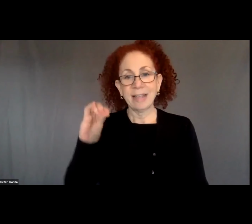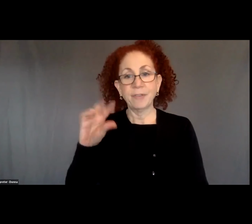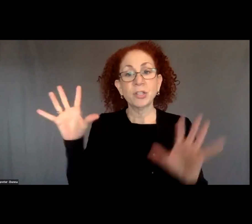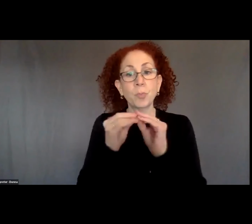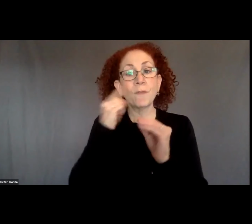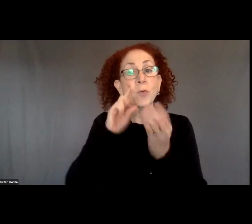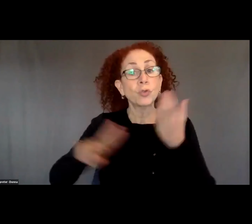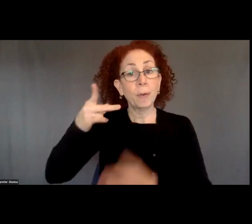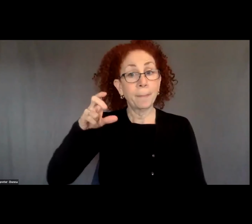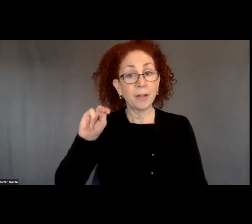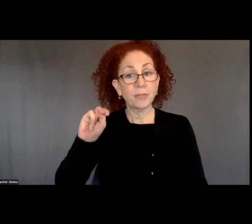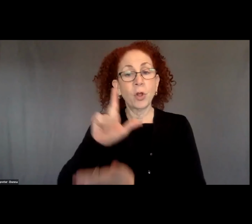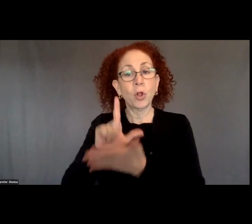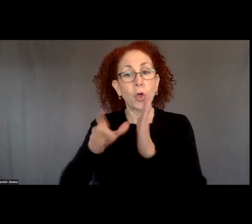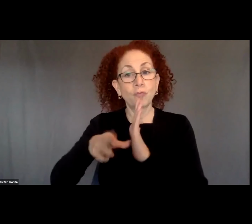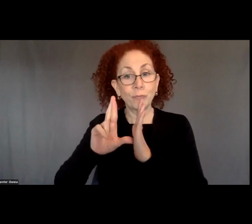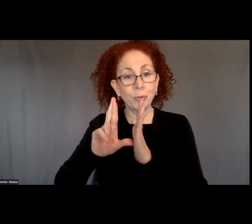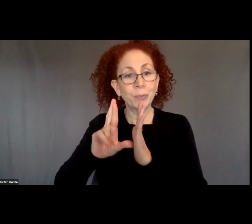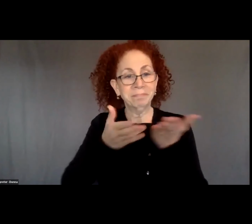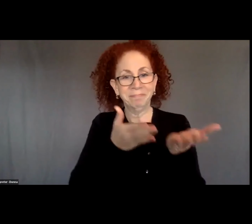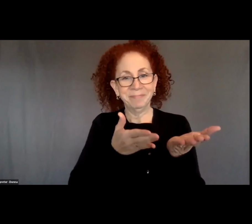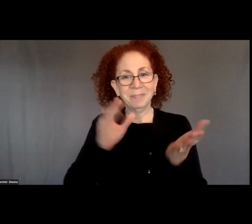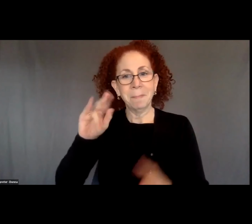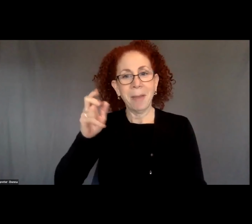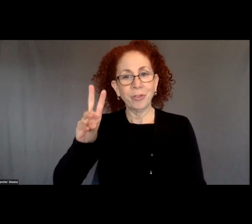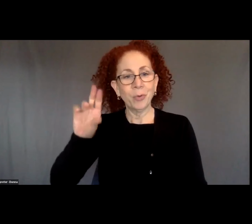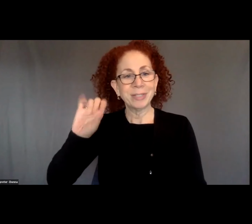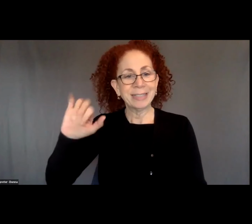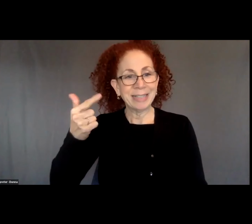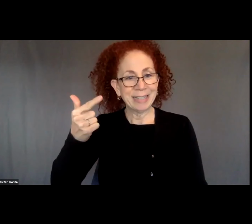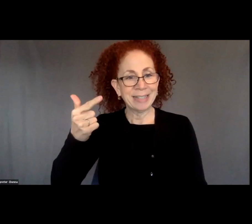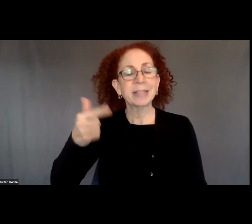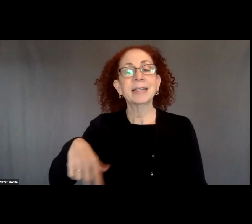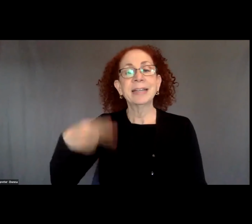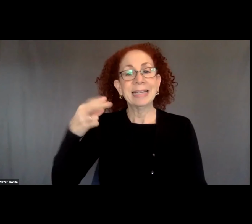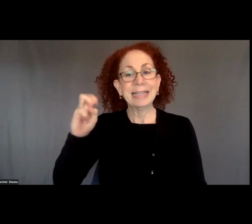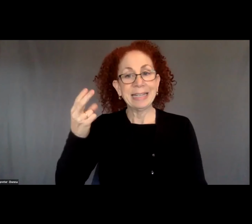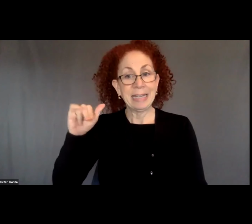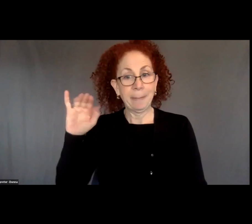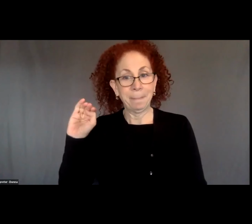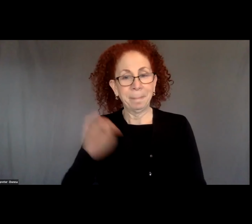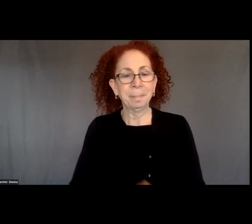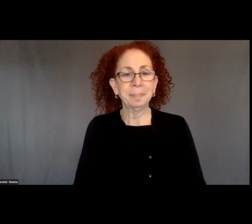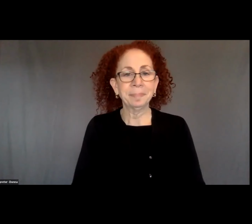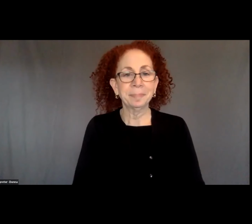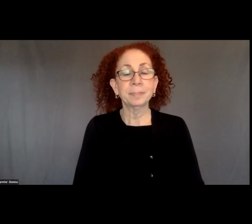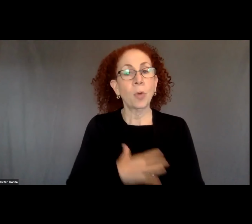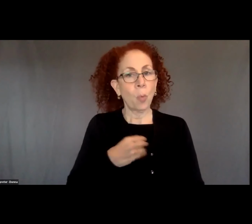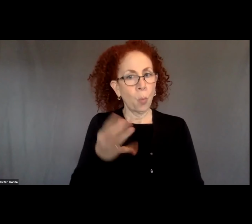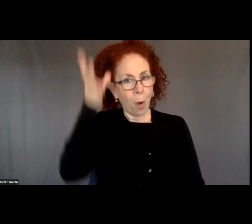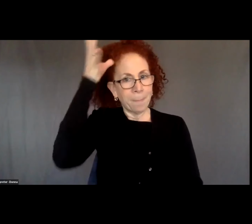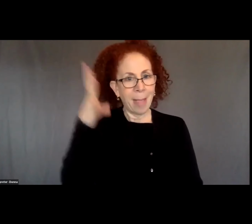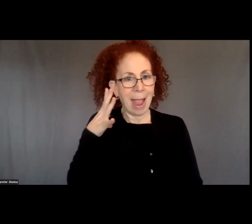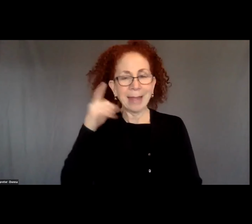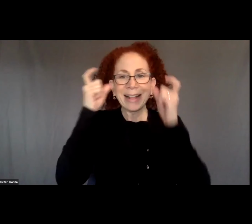University of Pennsylvania Law Review. My name is Matthew Seelig. My pronouns are he, him, and I'm a white man with